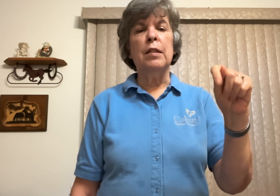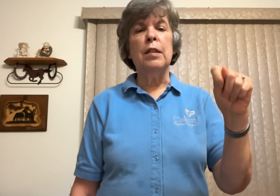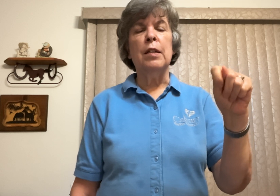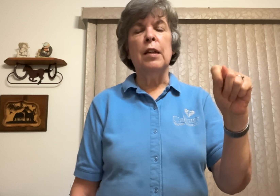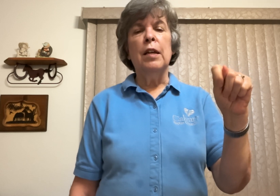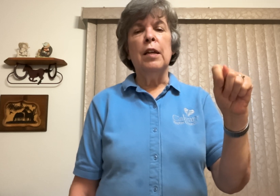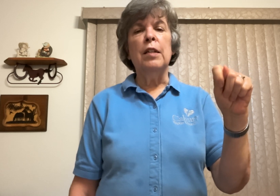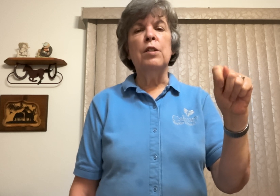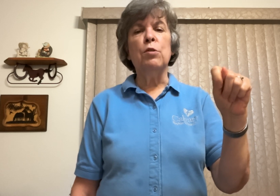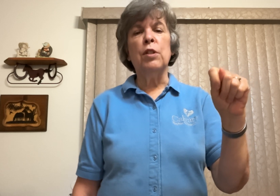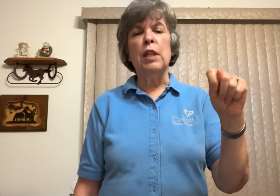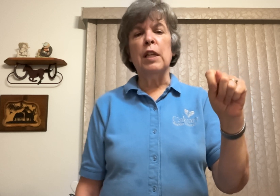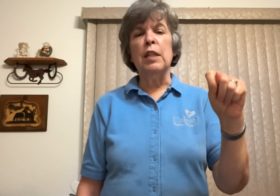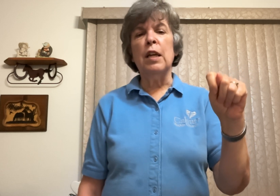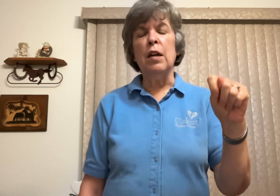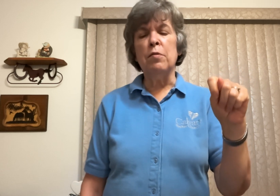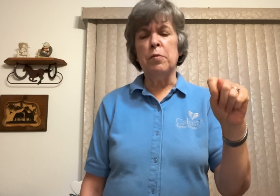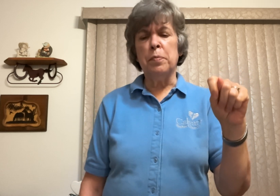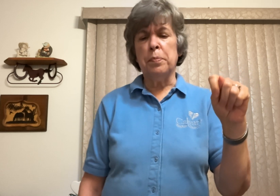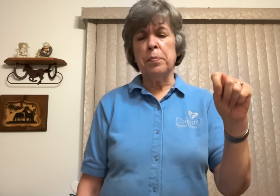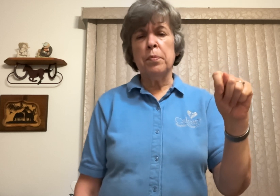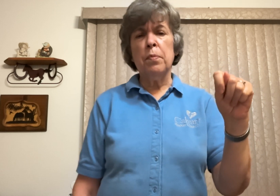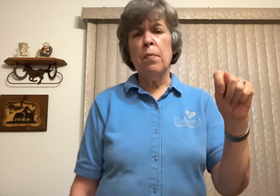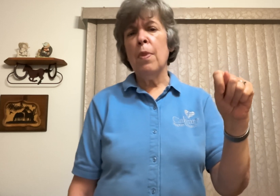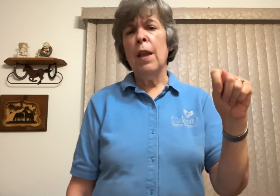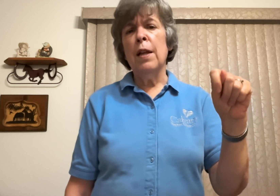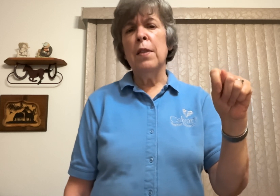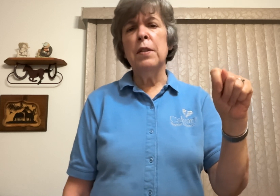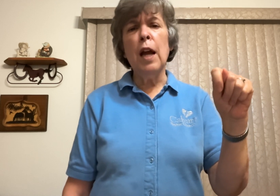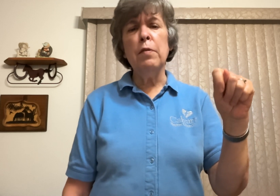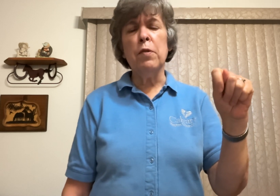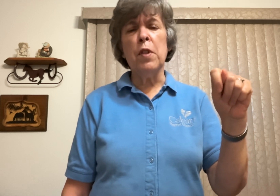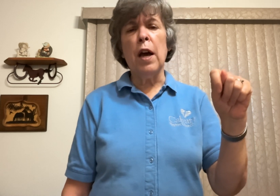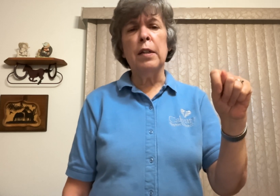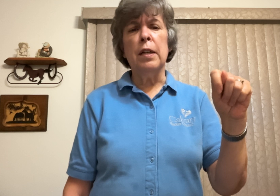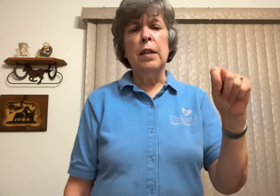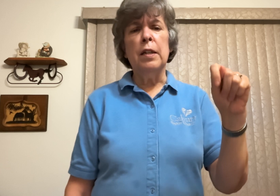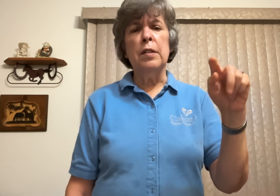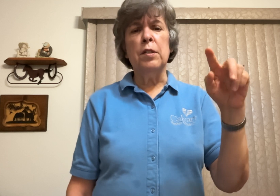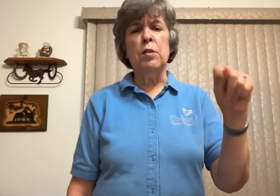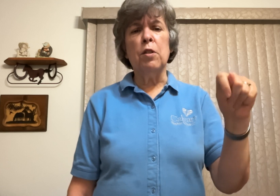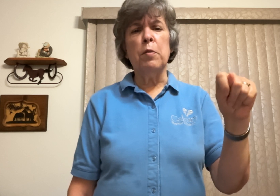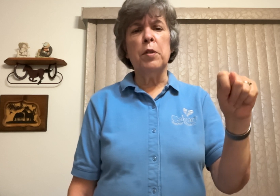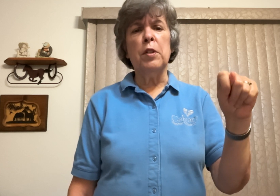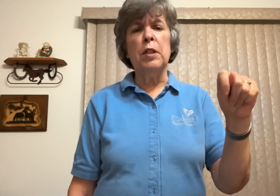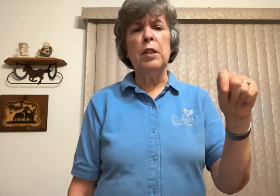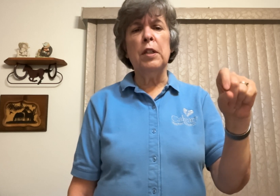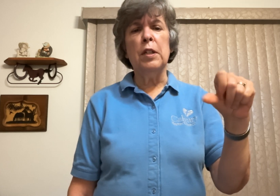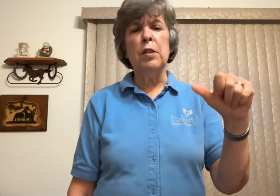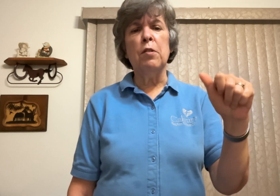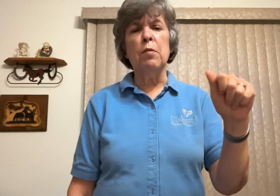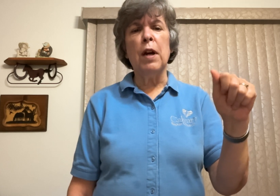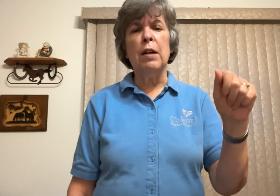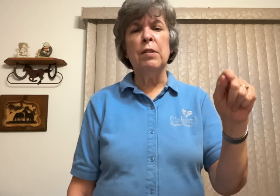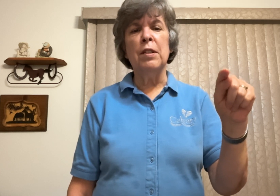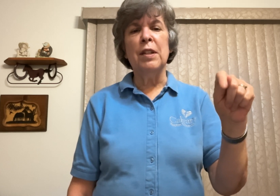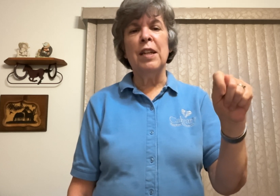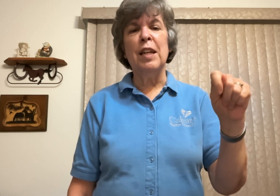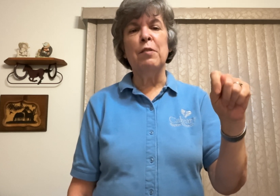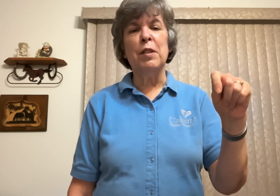T-O-A-S-T. And interestingly enough, the sign for that is to start with a T and go around and end with a